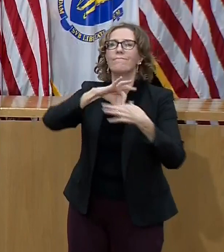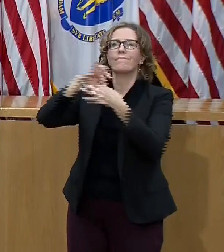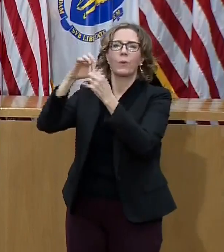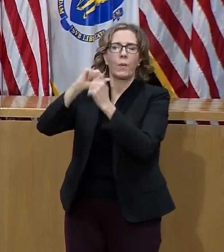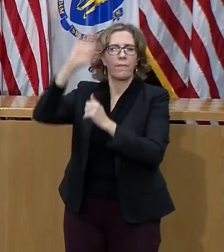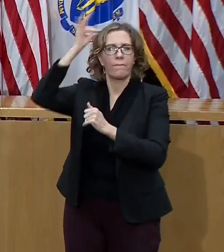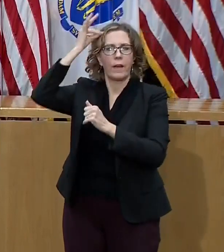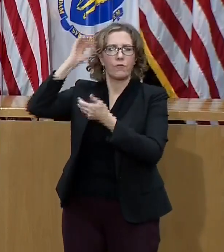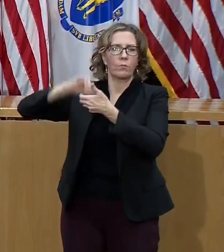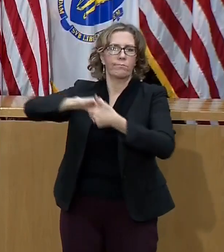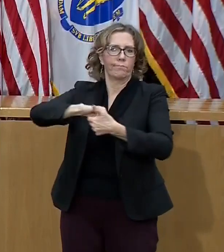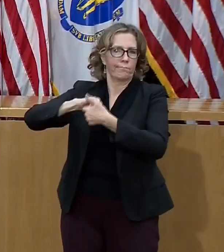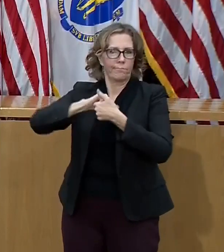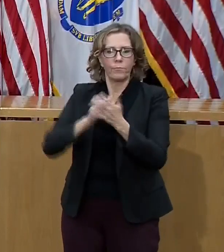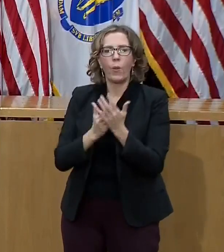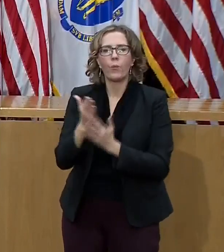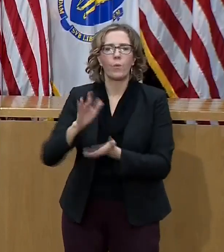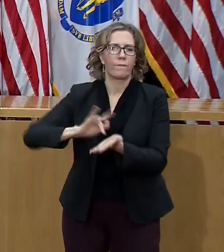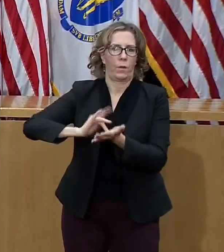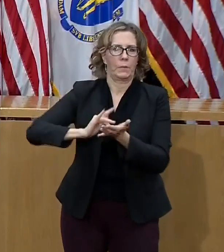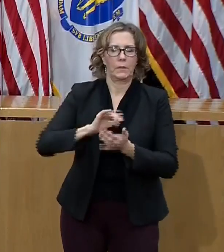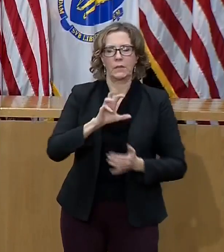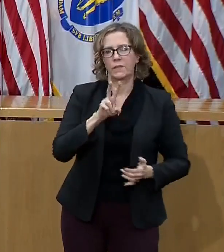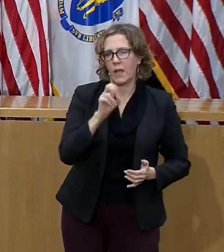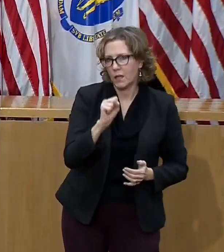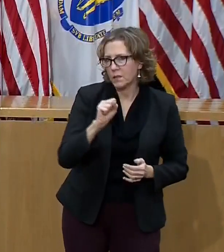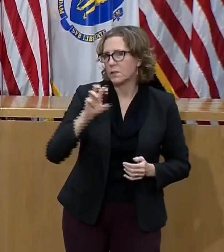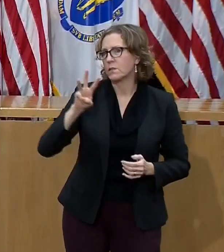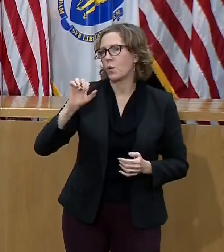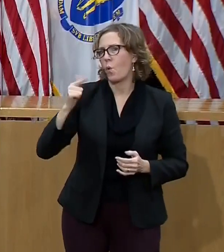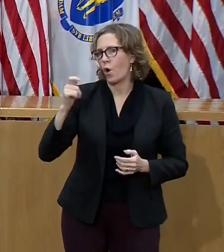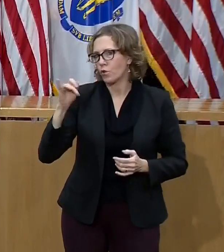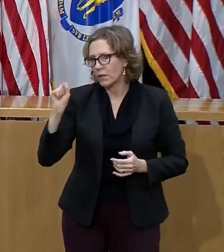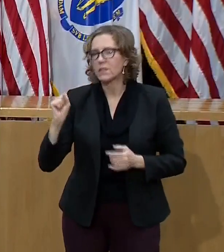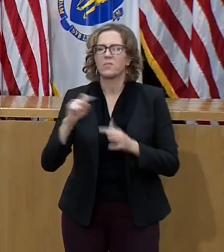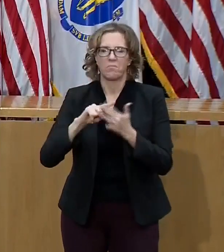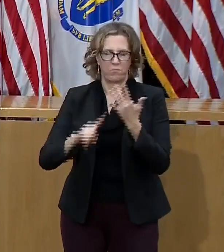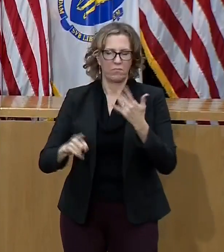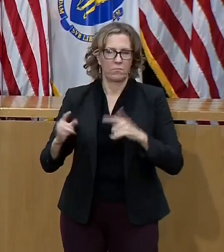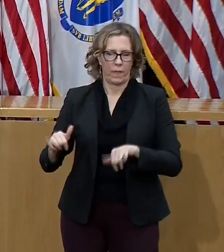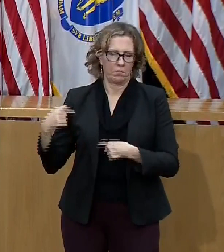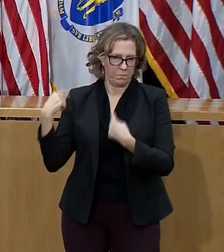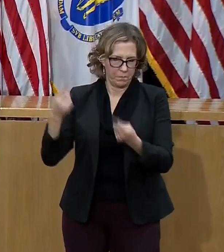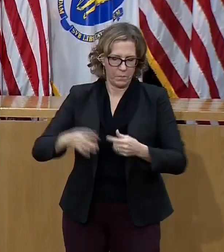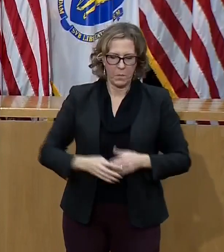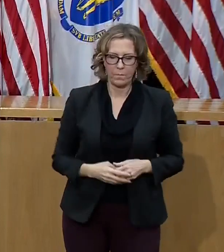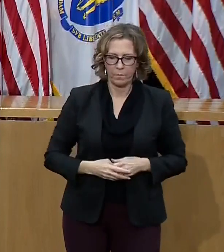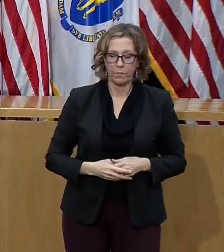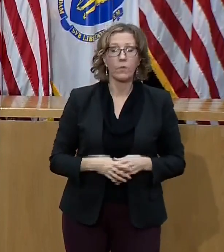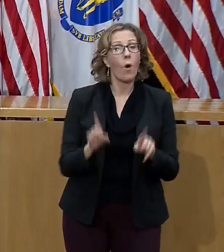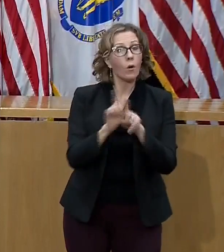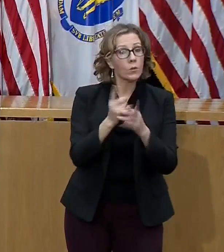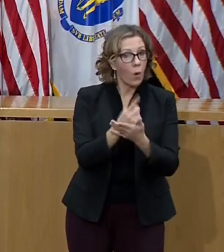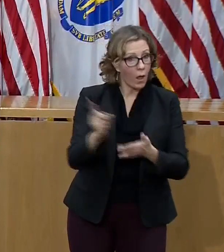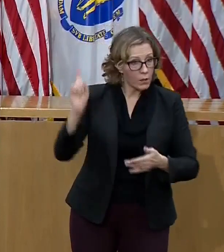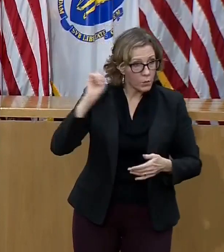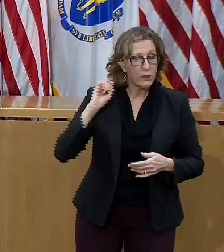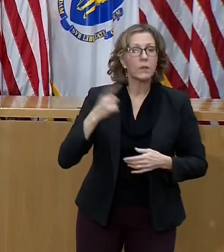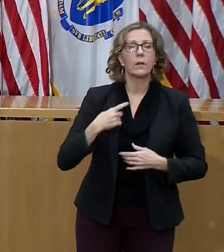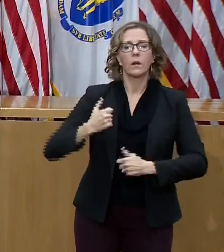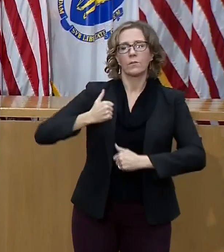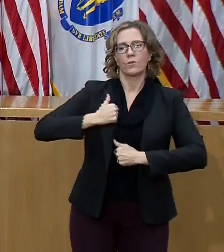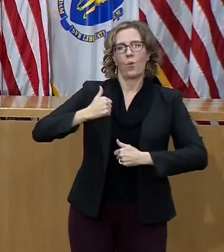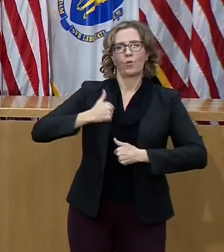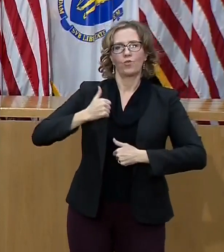facilities over the course of the next several weeks. Last week, all residents and staff at the Soldiers' Homes in Chelsea and Holyoke